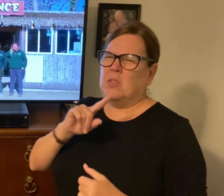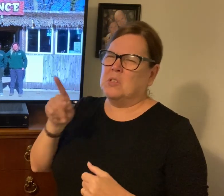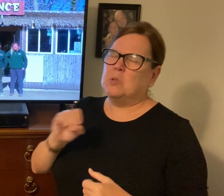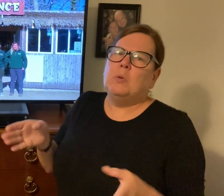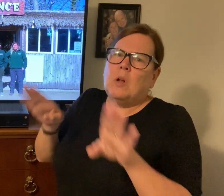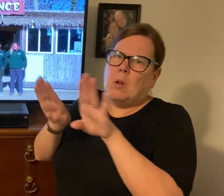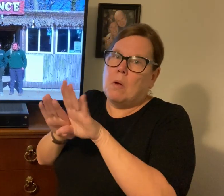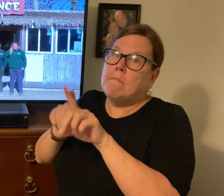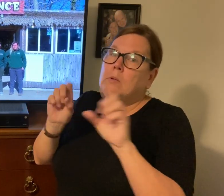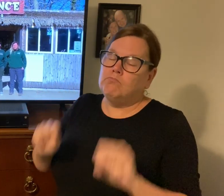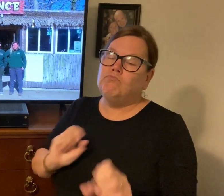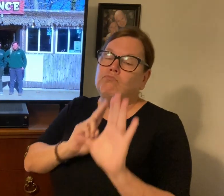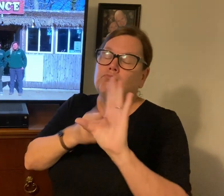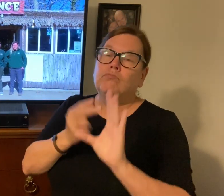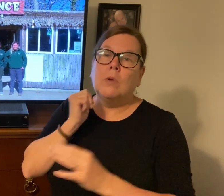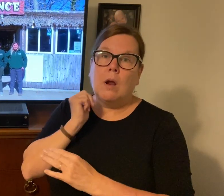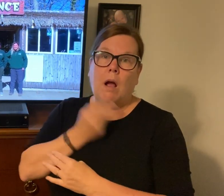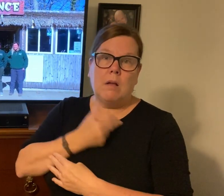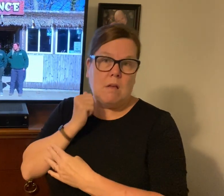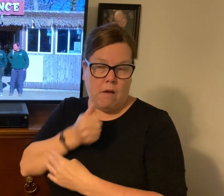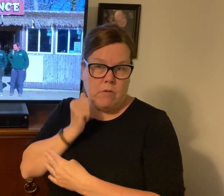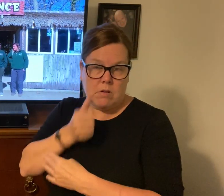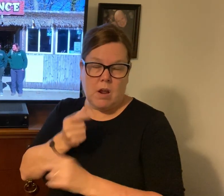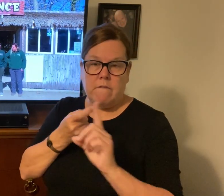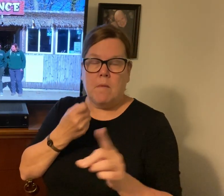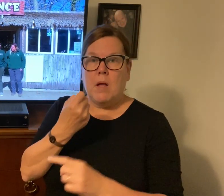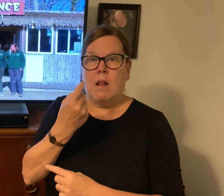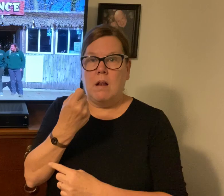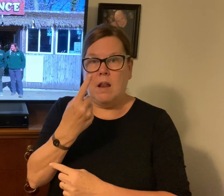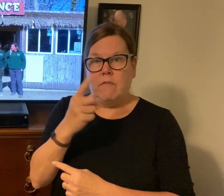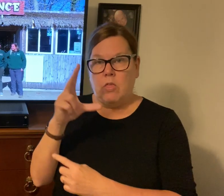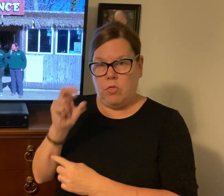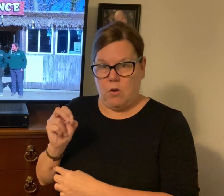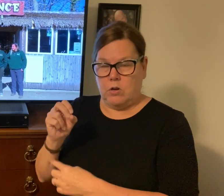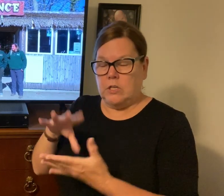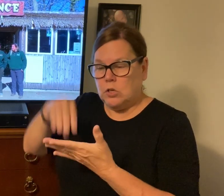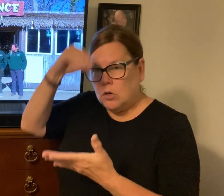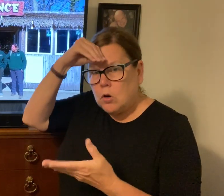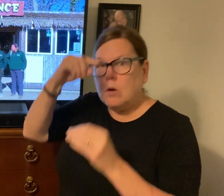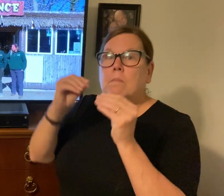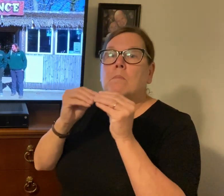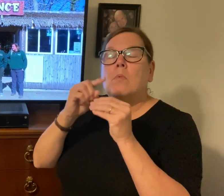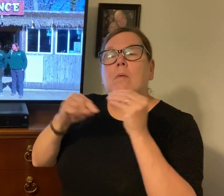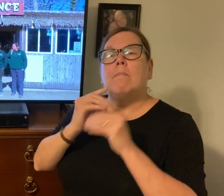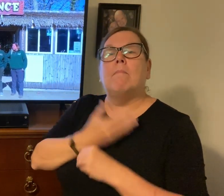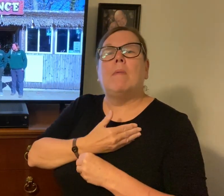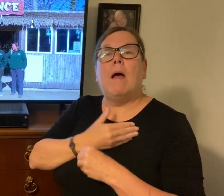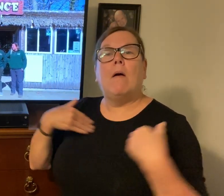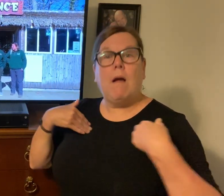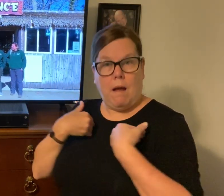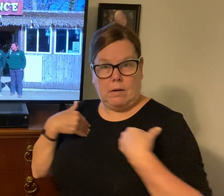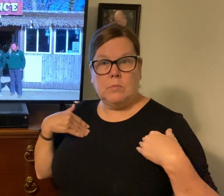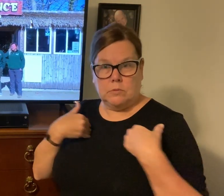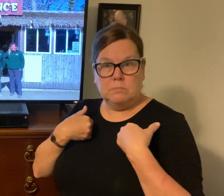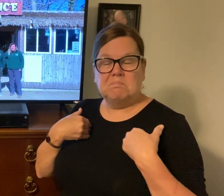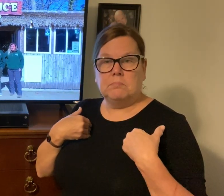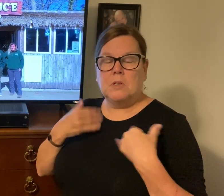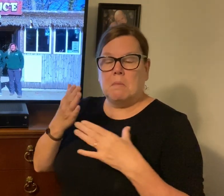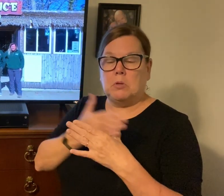can join us daily from Monday to Friday at 11:30 a.m. to learn more about our animals from home.